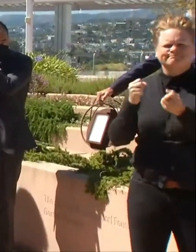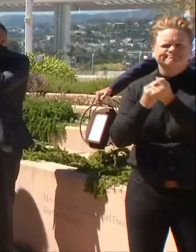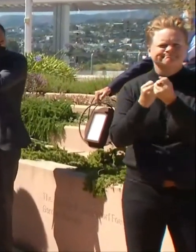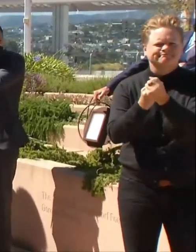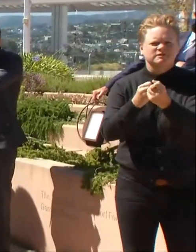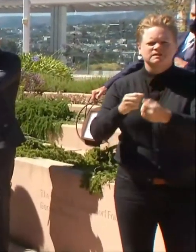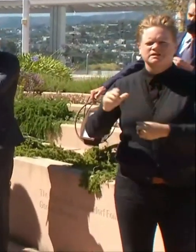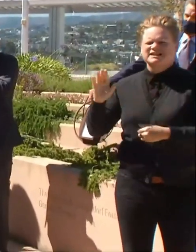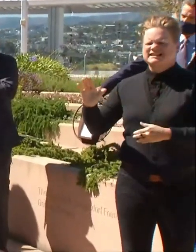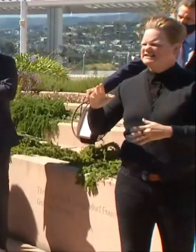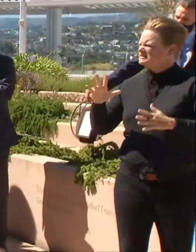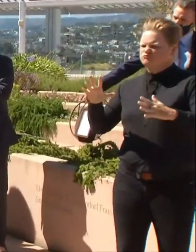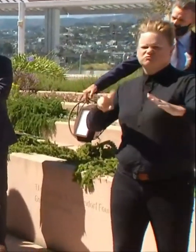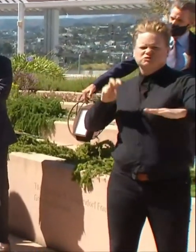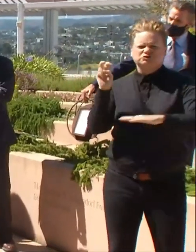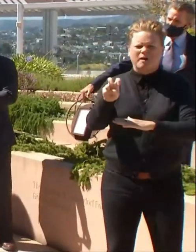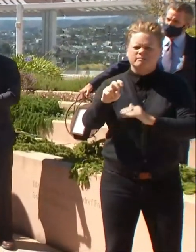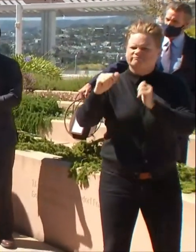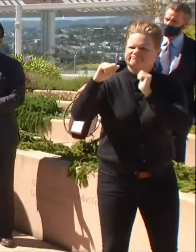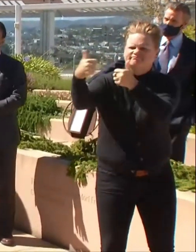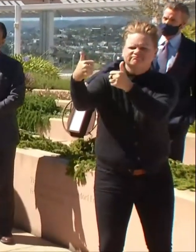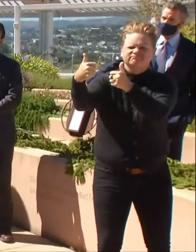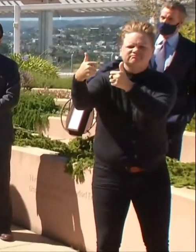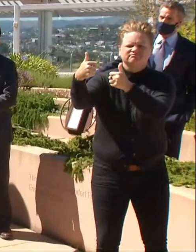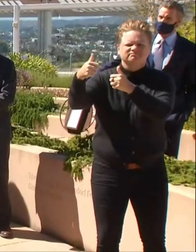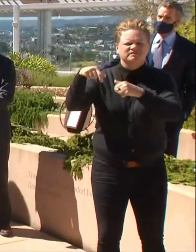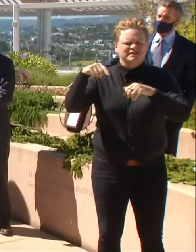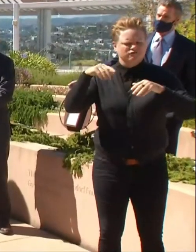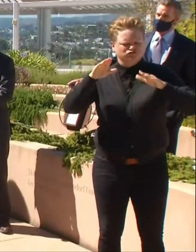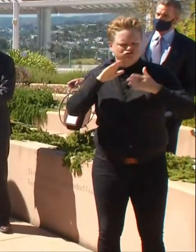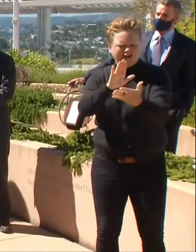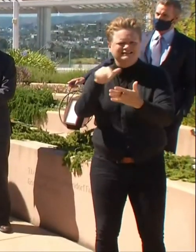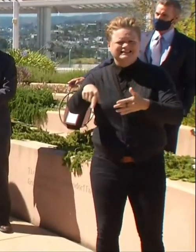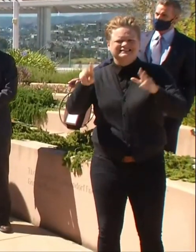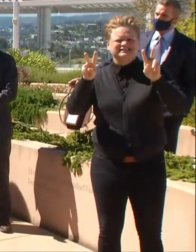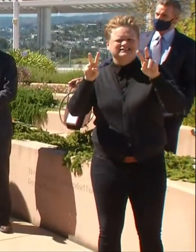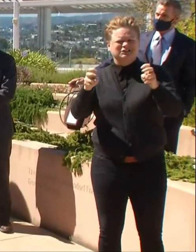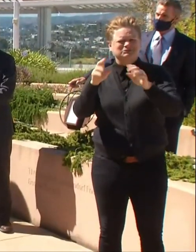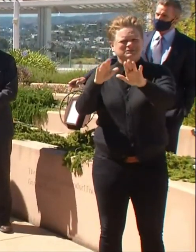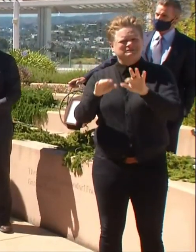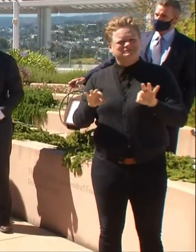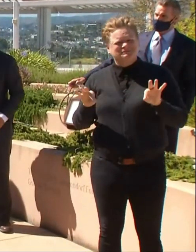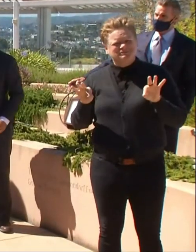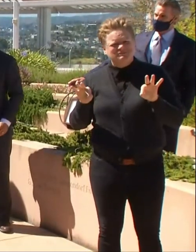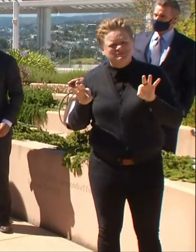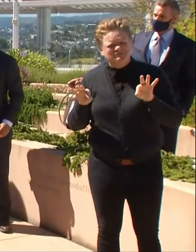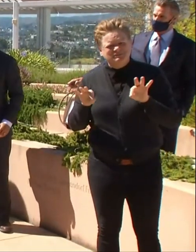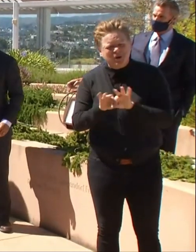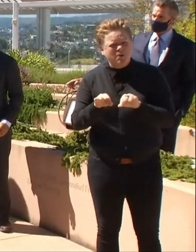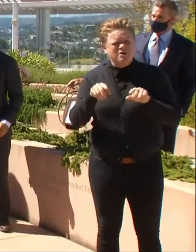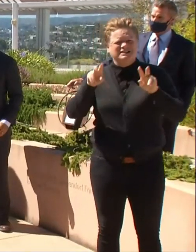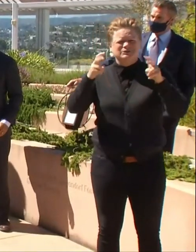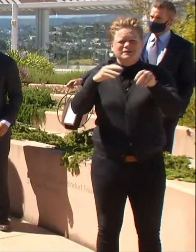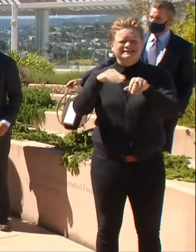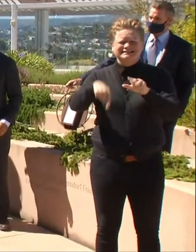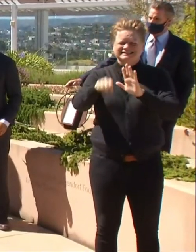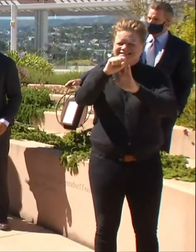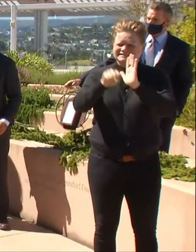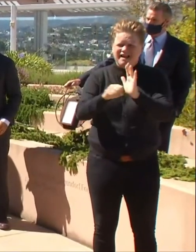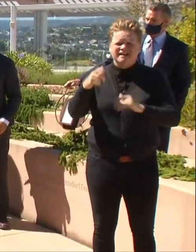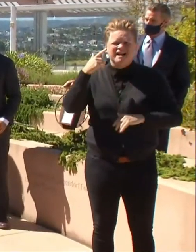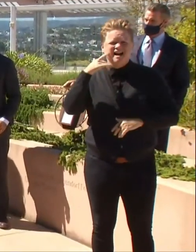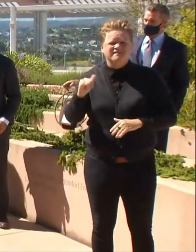right on this issue, a very important issue, not just in our state, but in our country. When you think about what we've been able